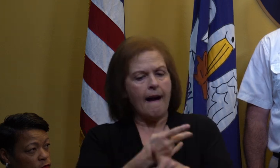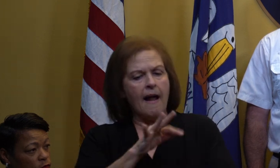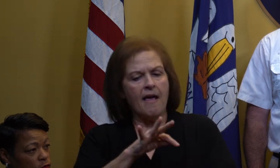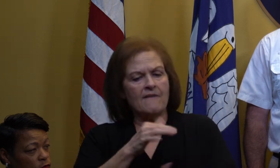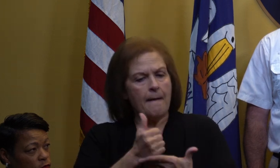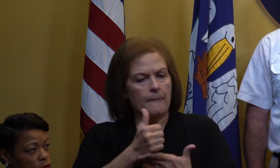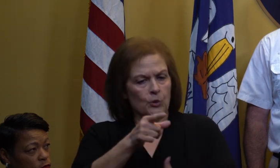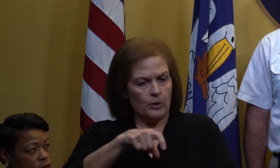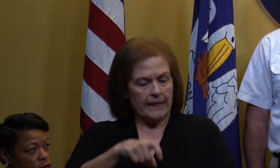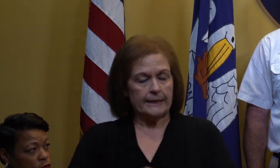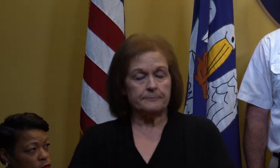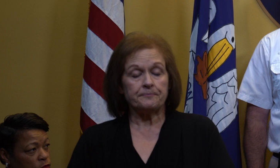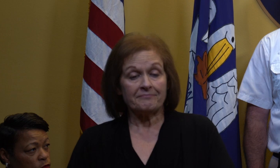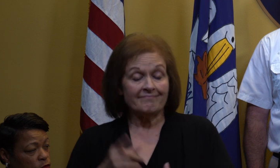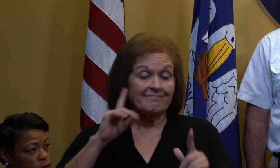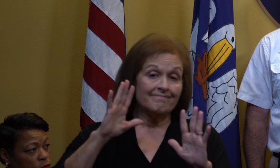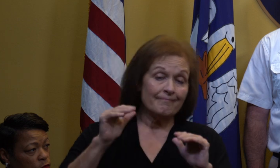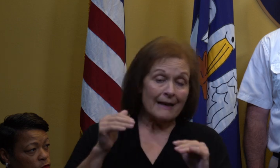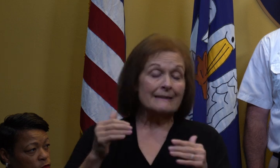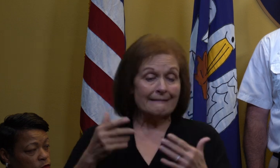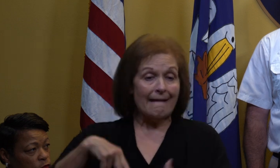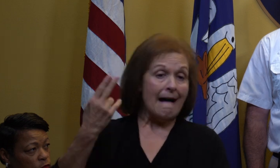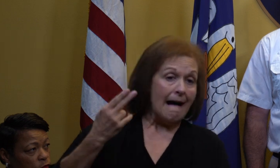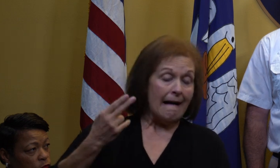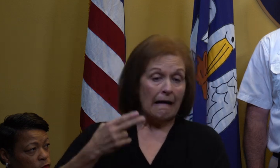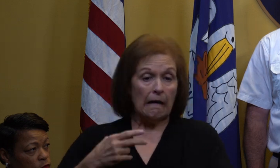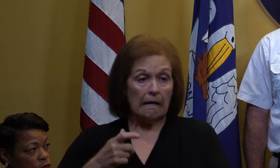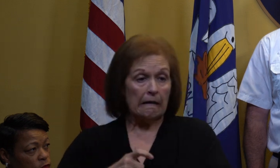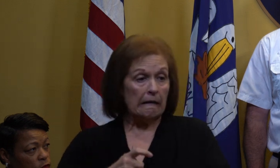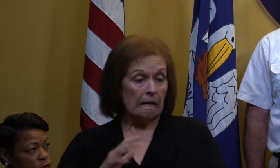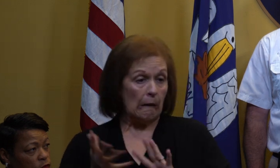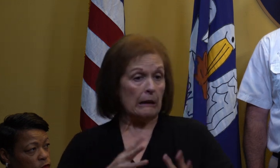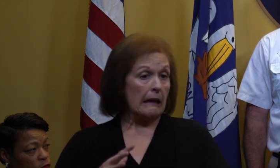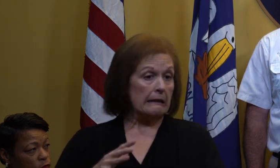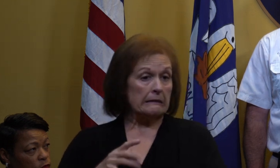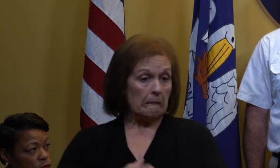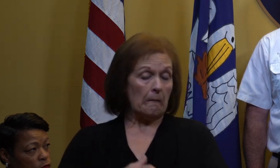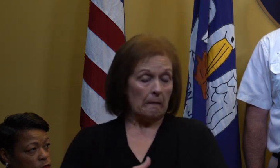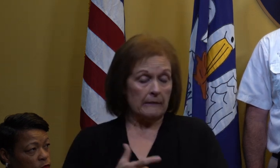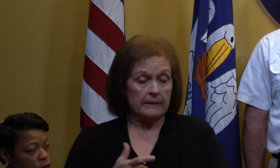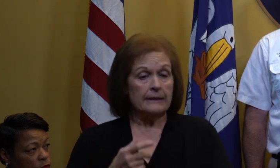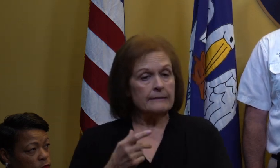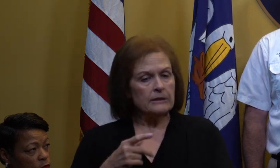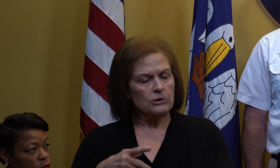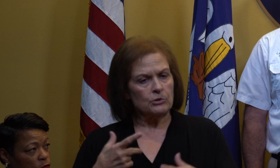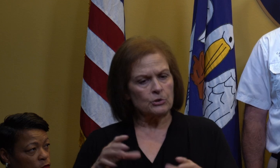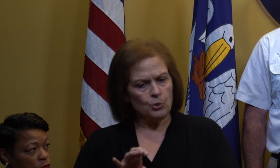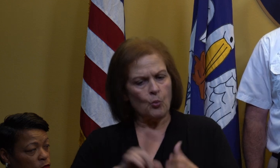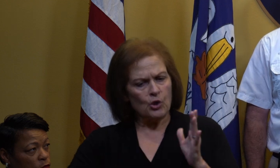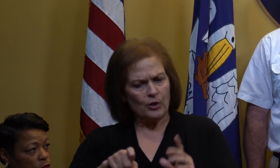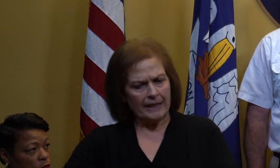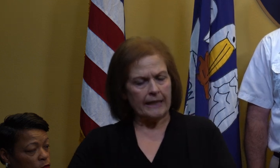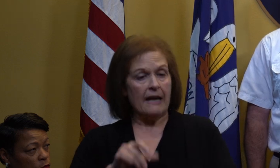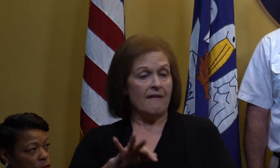With the expected above average hurricane season, it's essential that you take steps now to be ready, as I said before. If you have medical needs or need